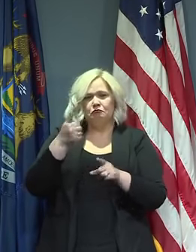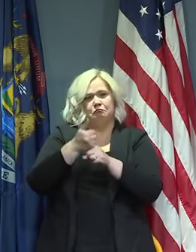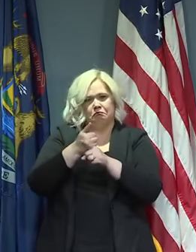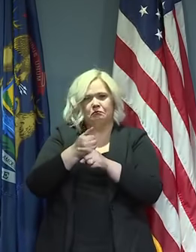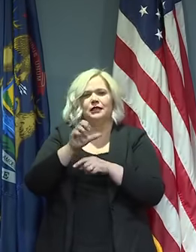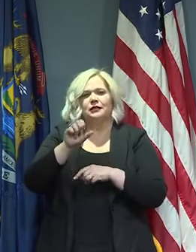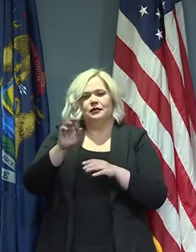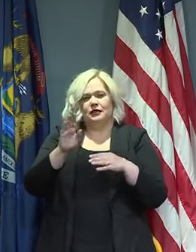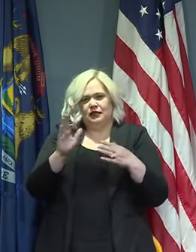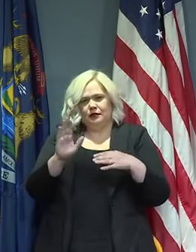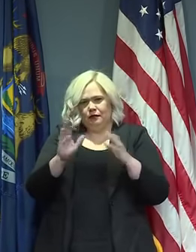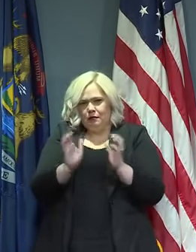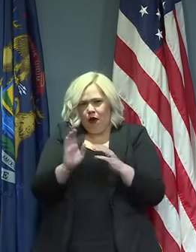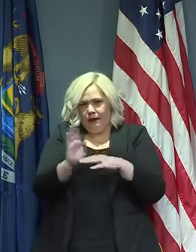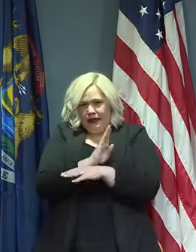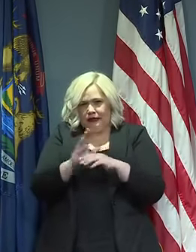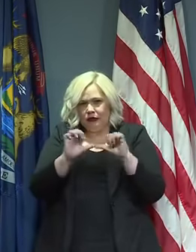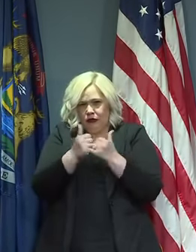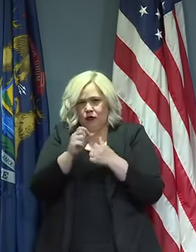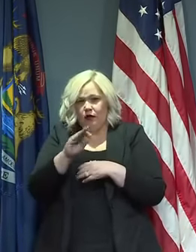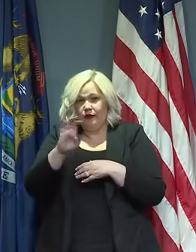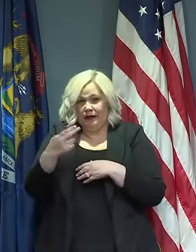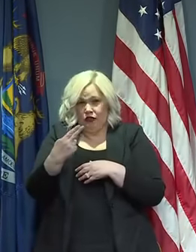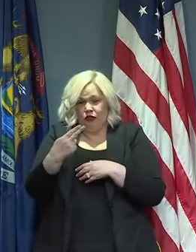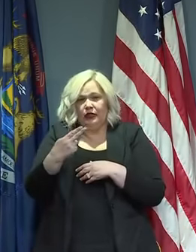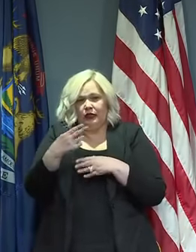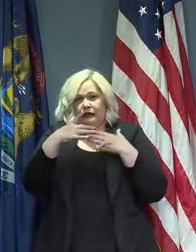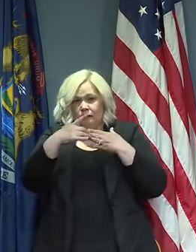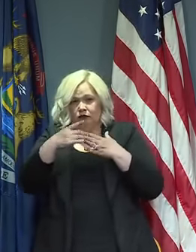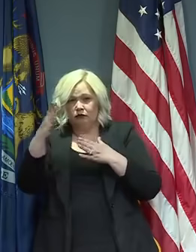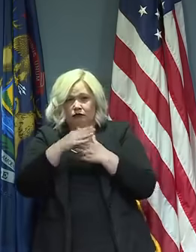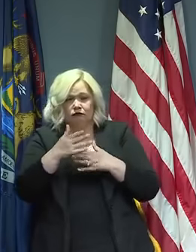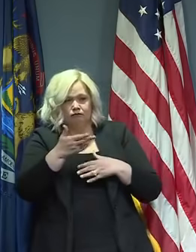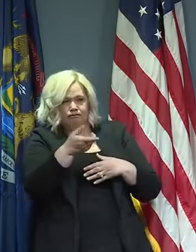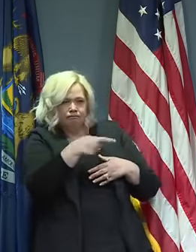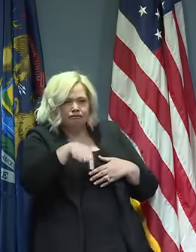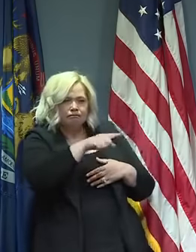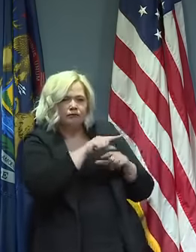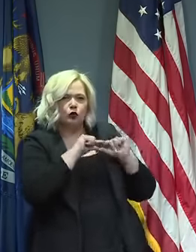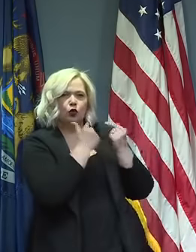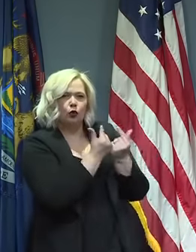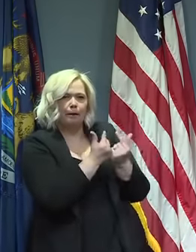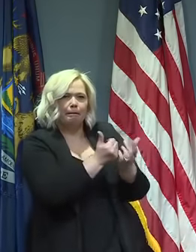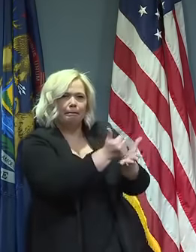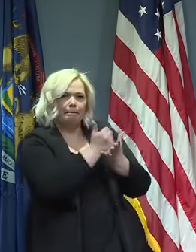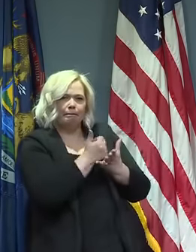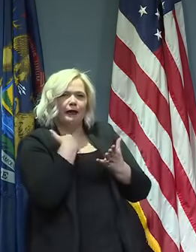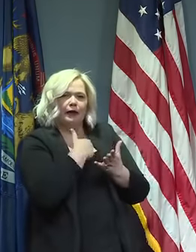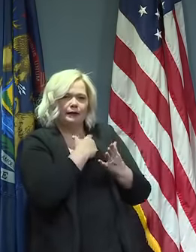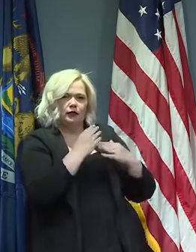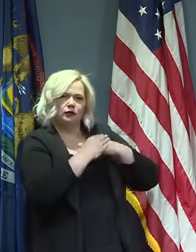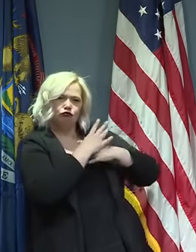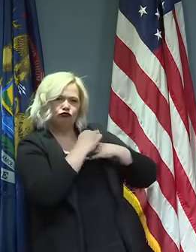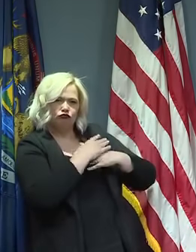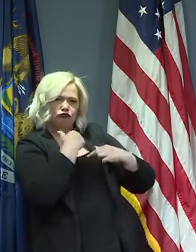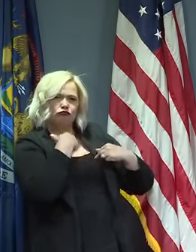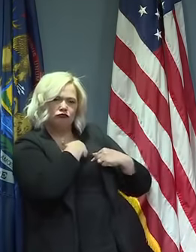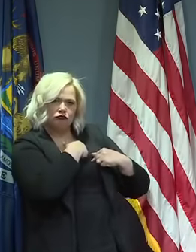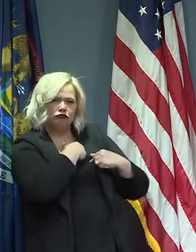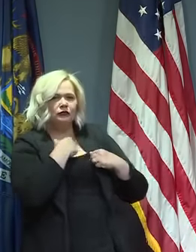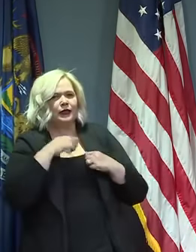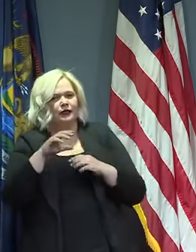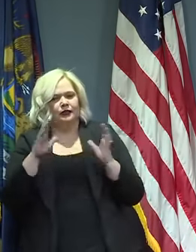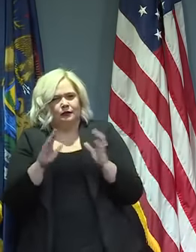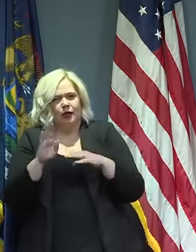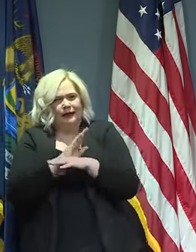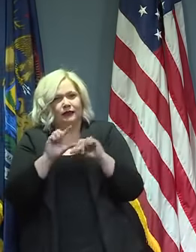of Michigan, was added to keep the perspectives of small business in front of us, and the Small Business Association has